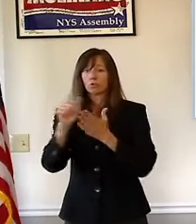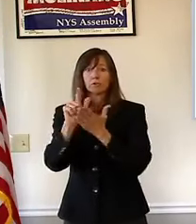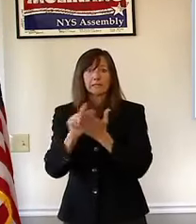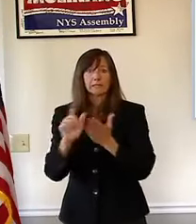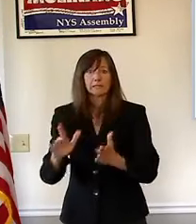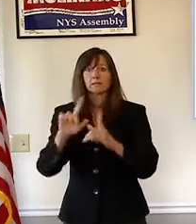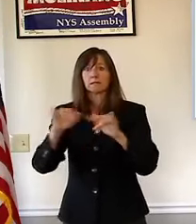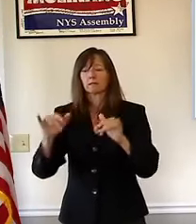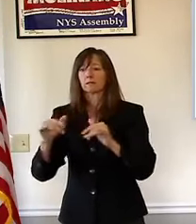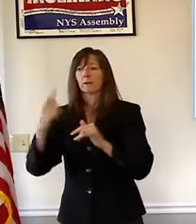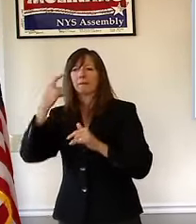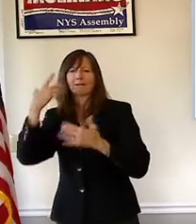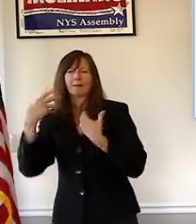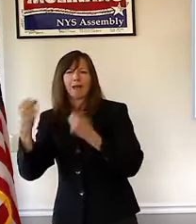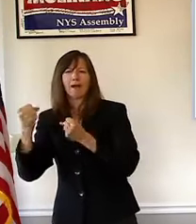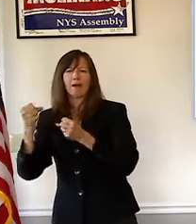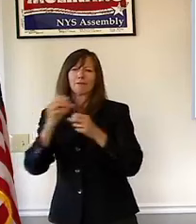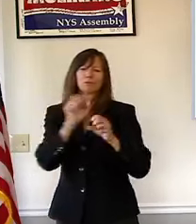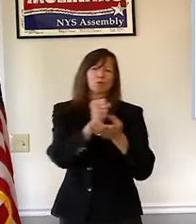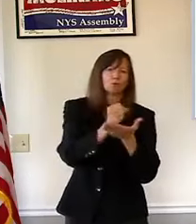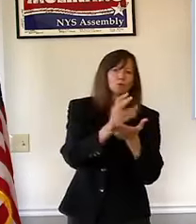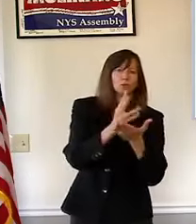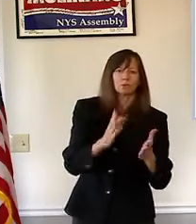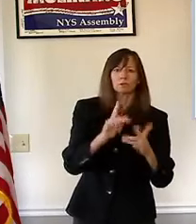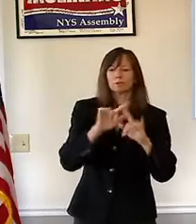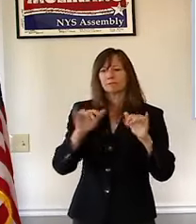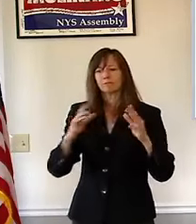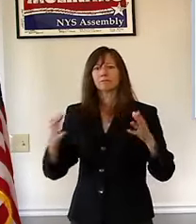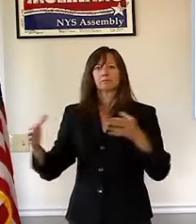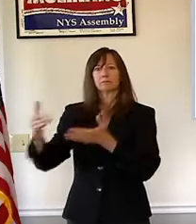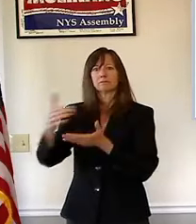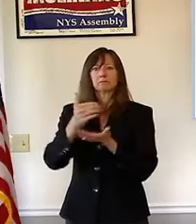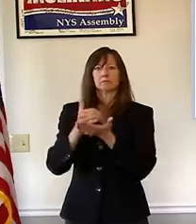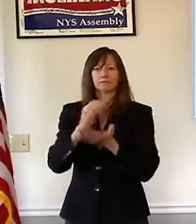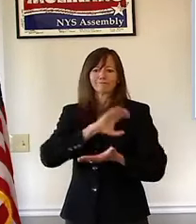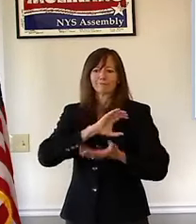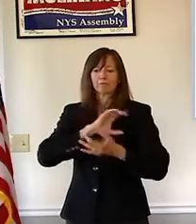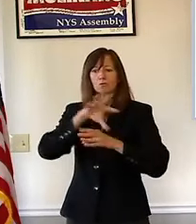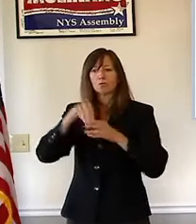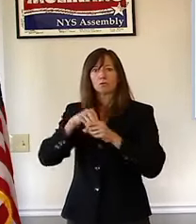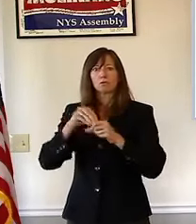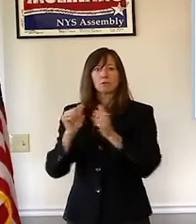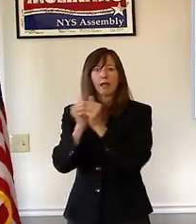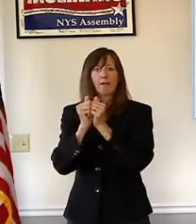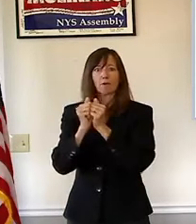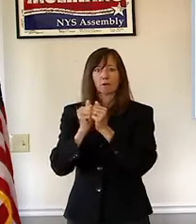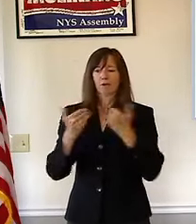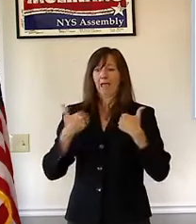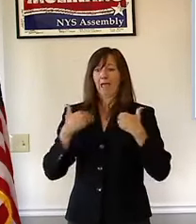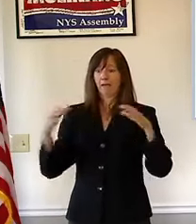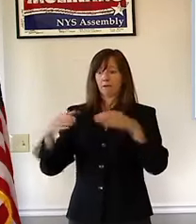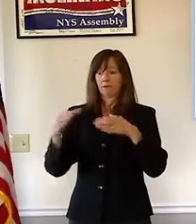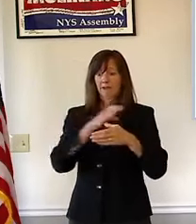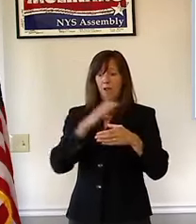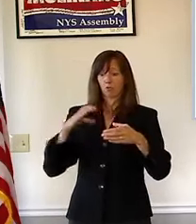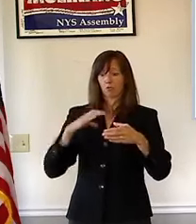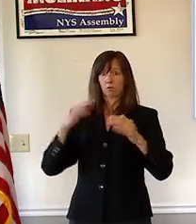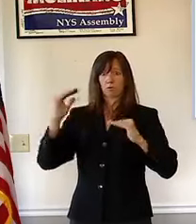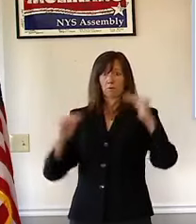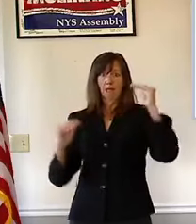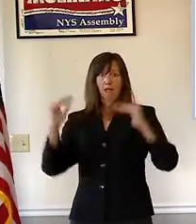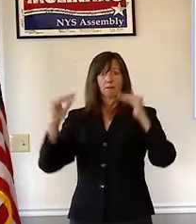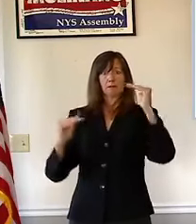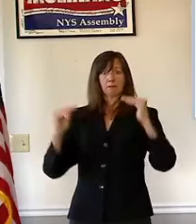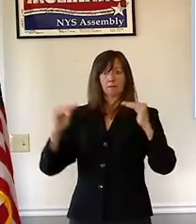health, social work, trying to create a good balance, if you will. And this county, I think, starts from a really